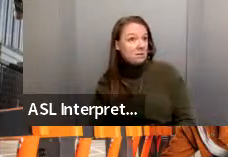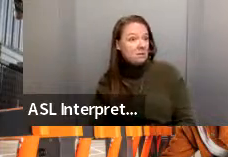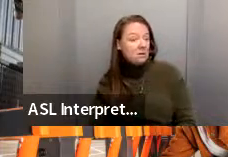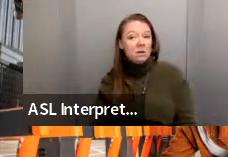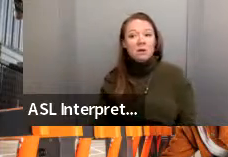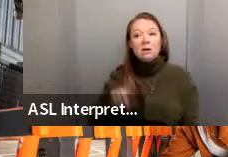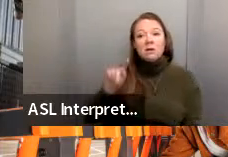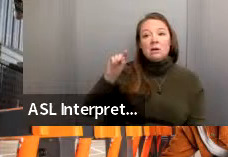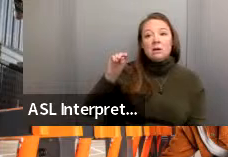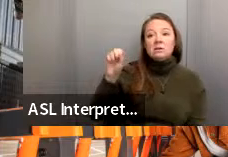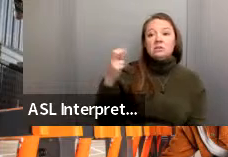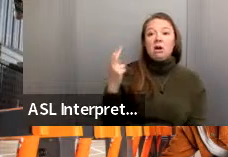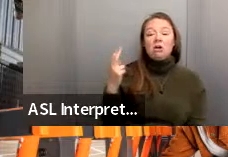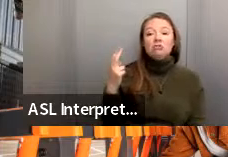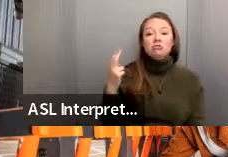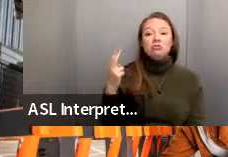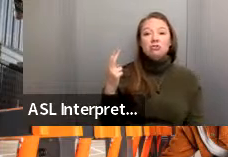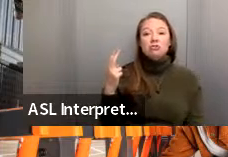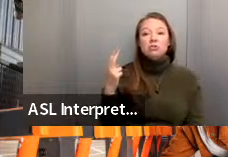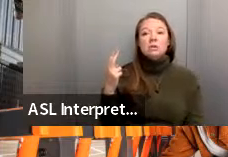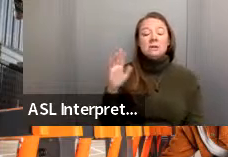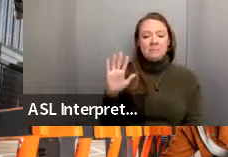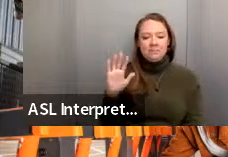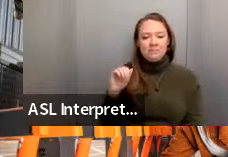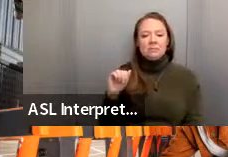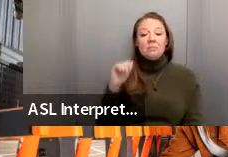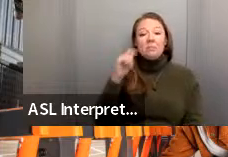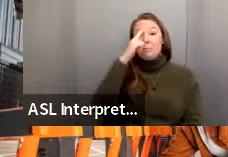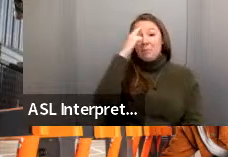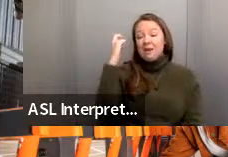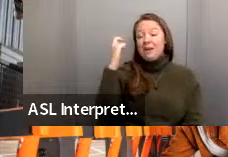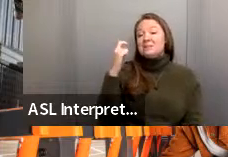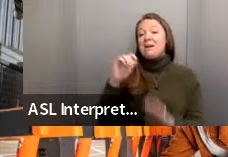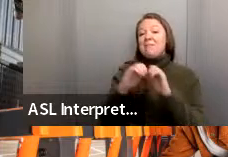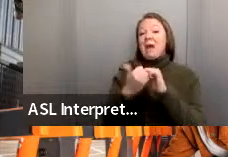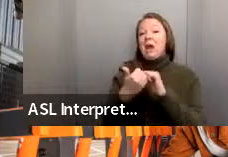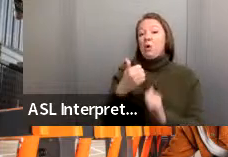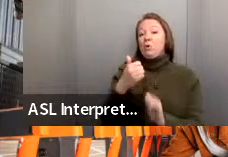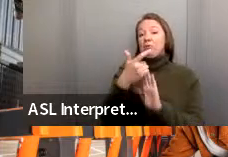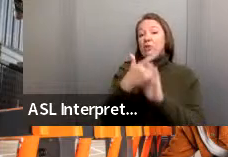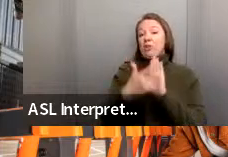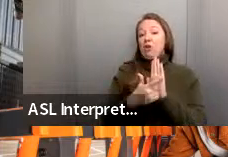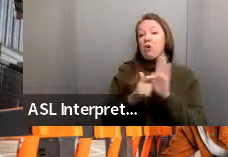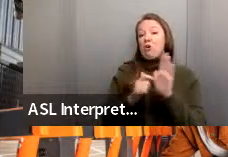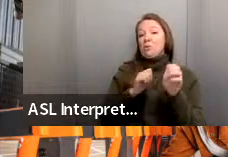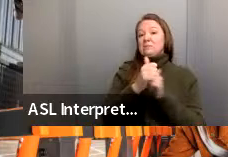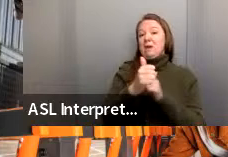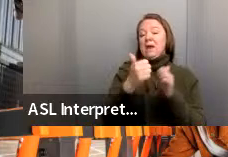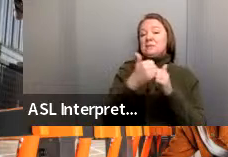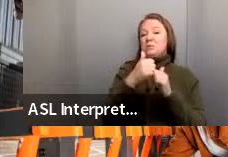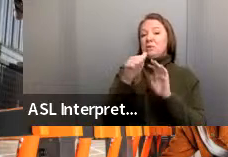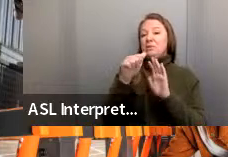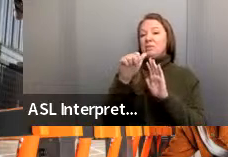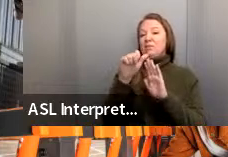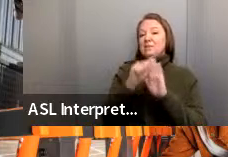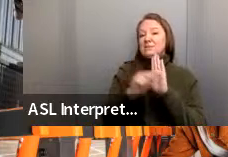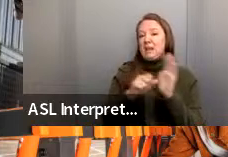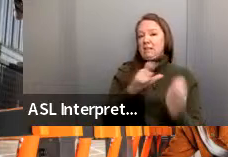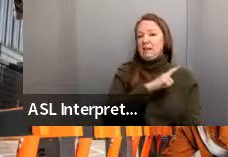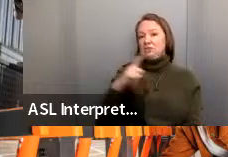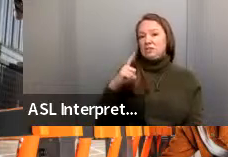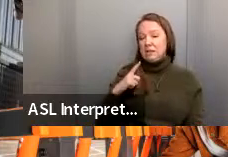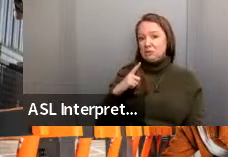Actually, due to how the legislation was passed with our state legislatures, it is